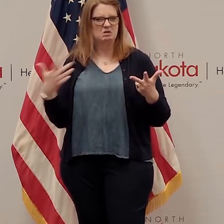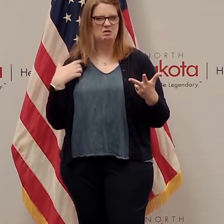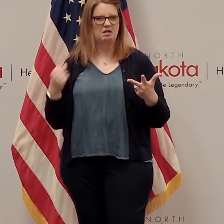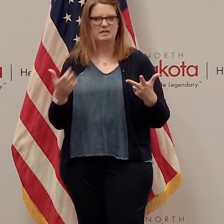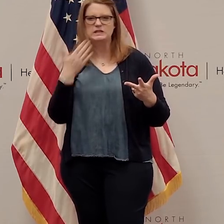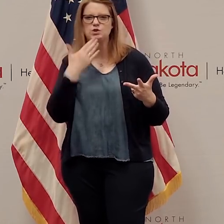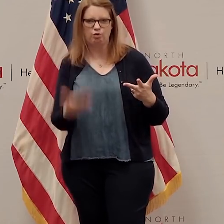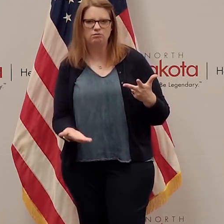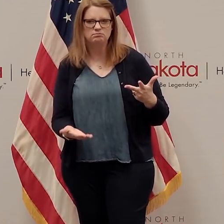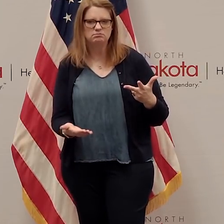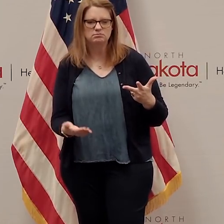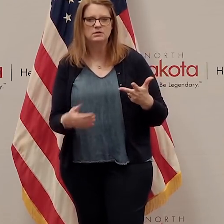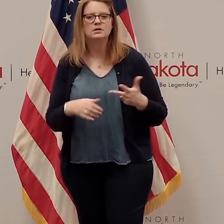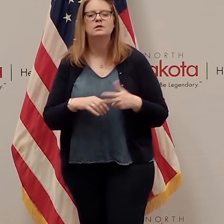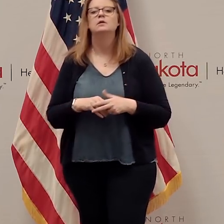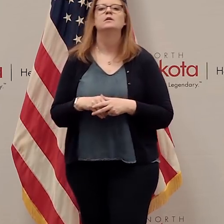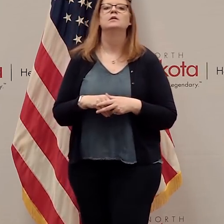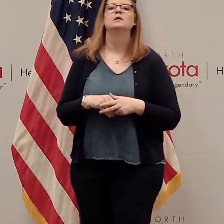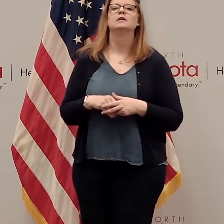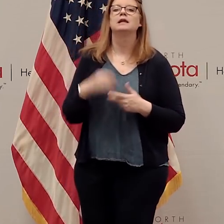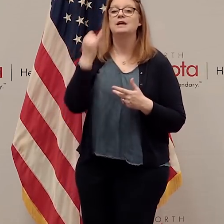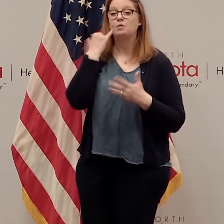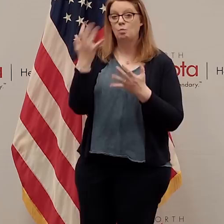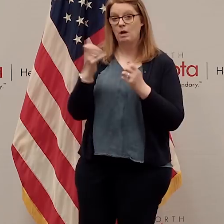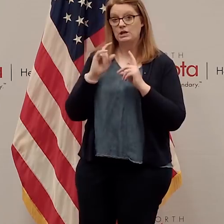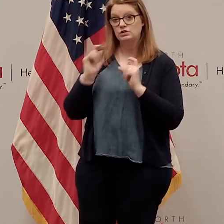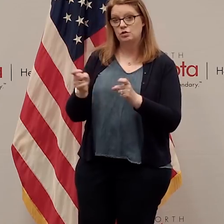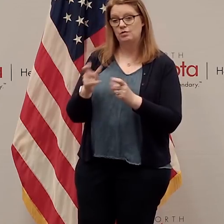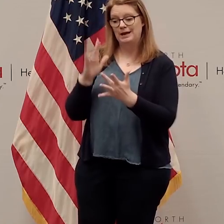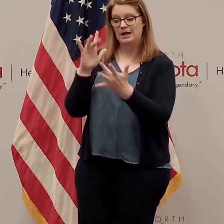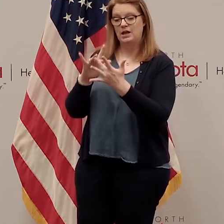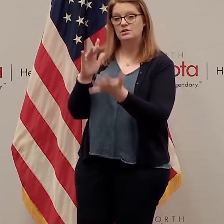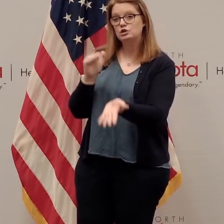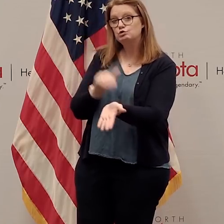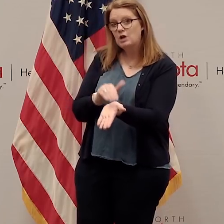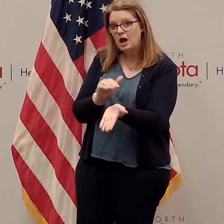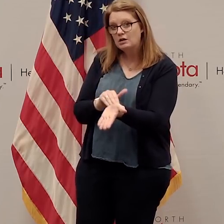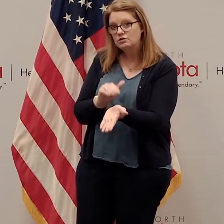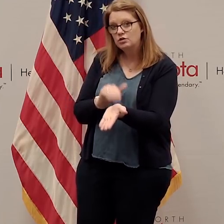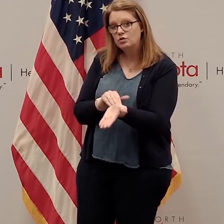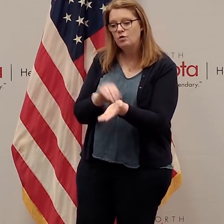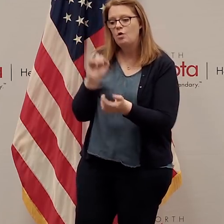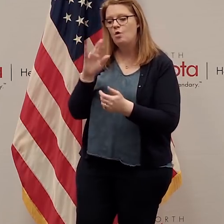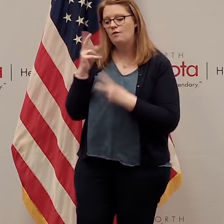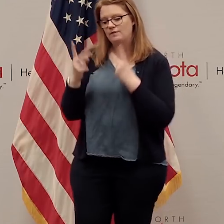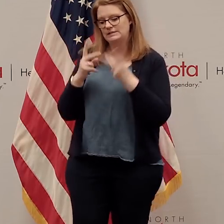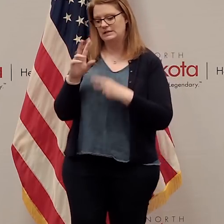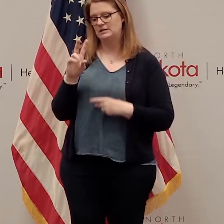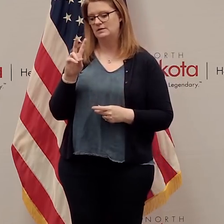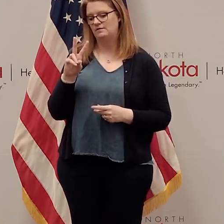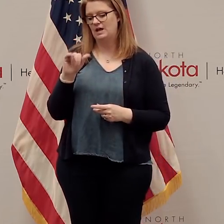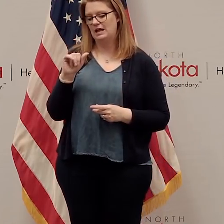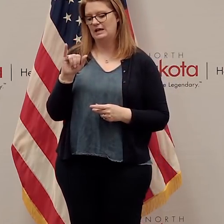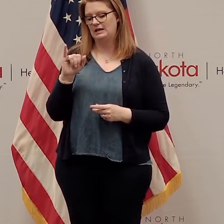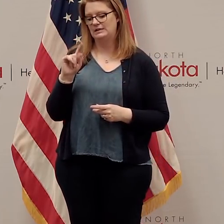health. To become a donor, contact your doctors or visit